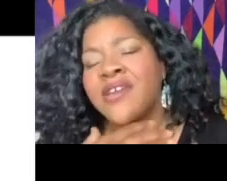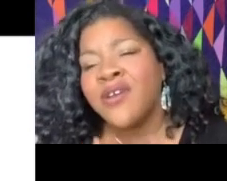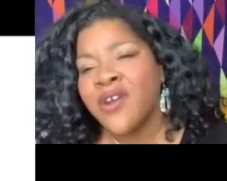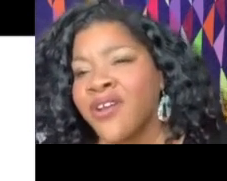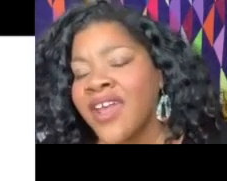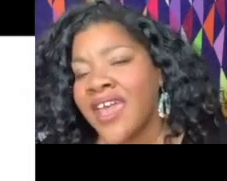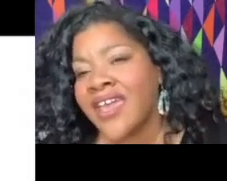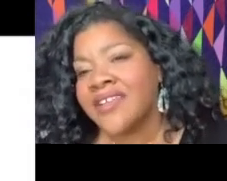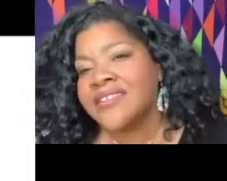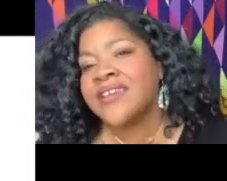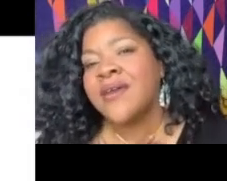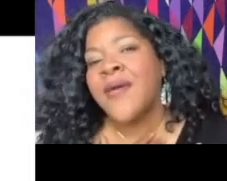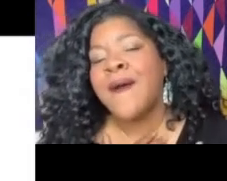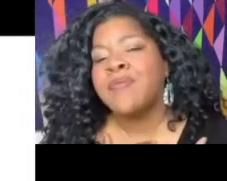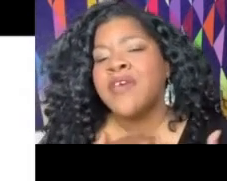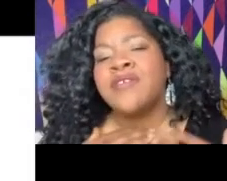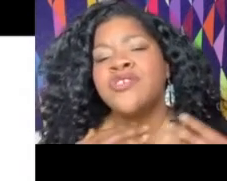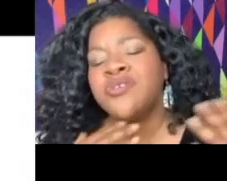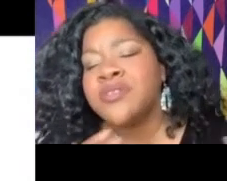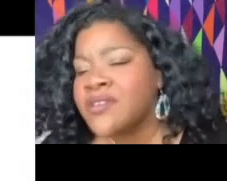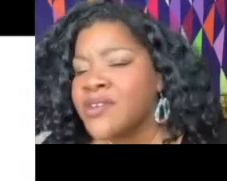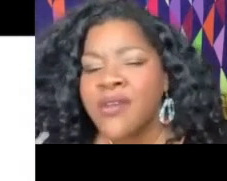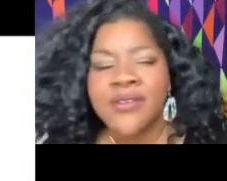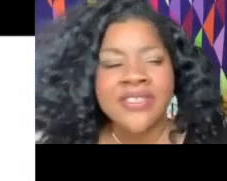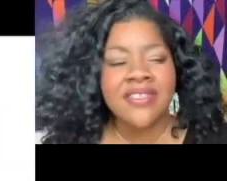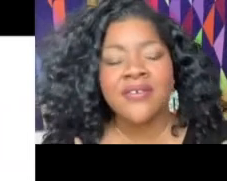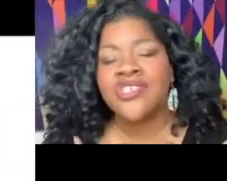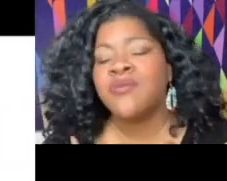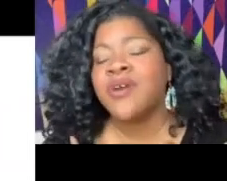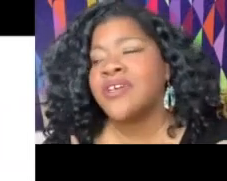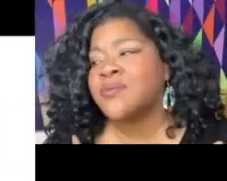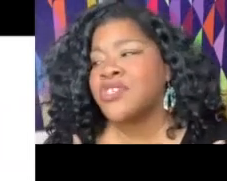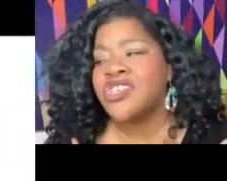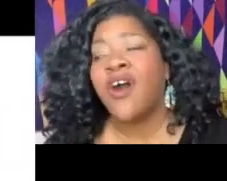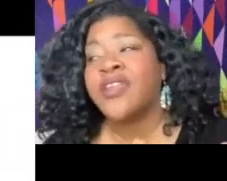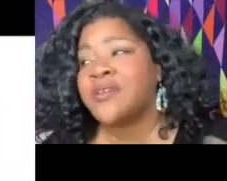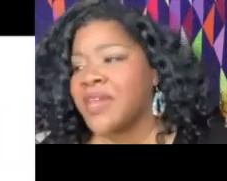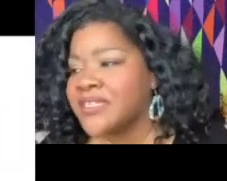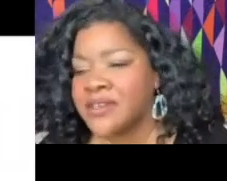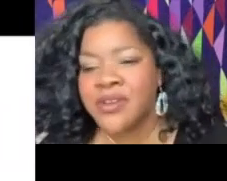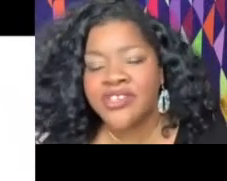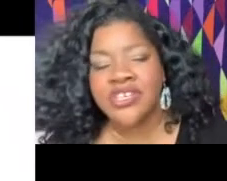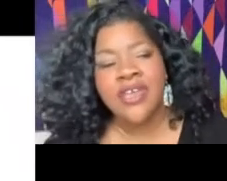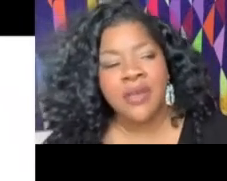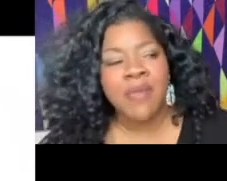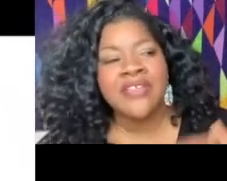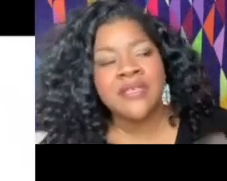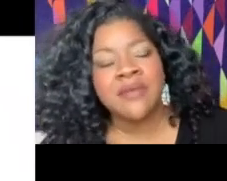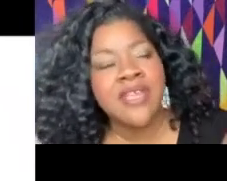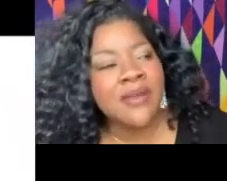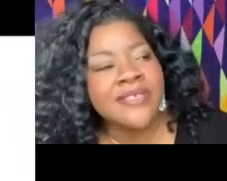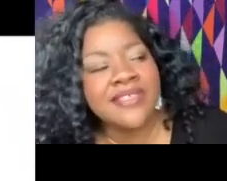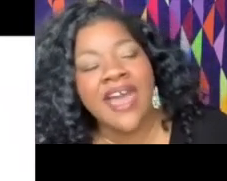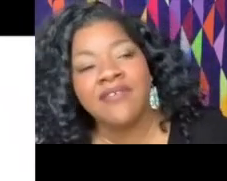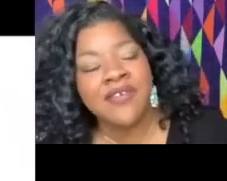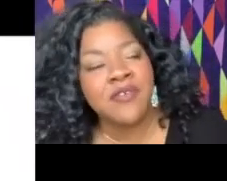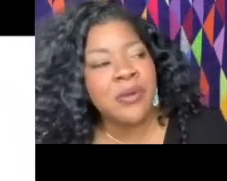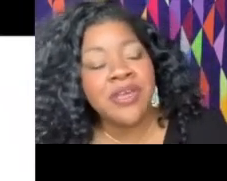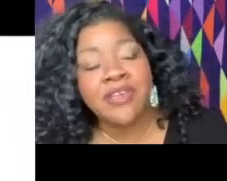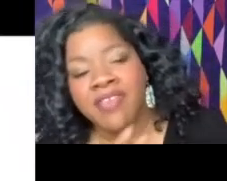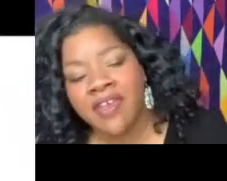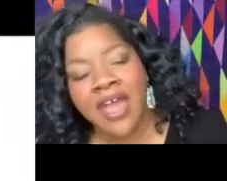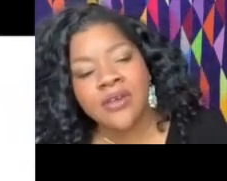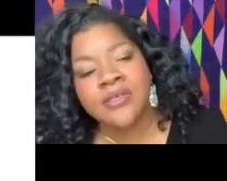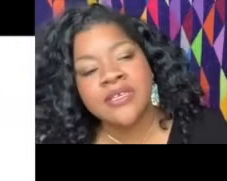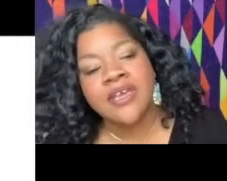galaxy. And her hands, though she was a nurse and though she was what she called a domestic, where she made somebody else's life